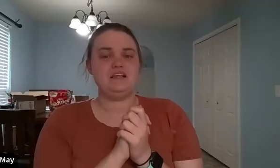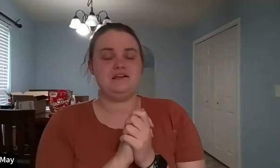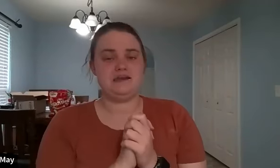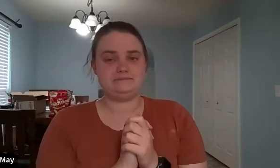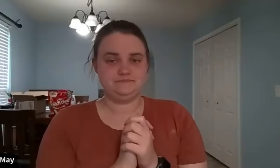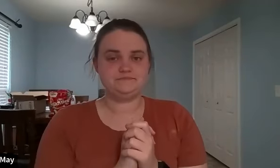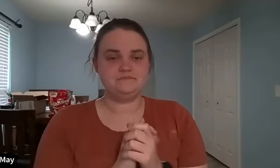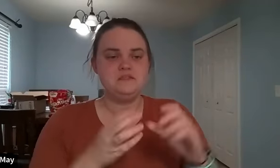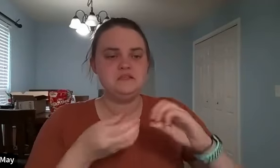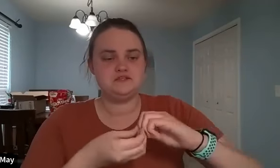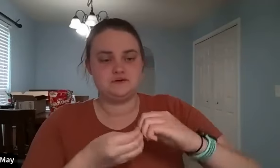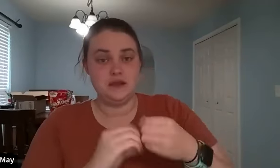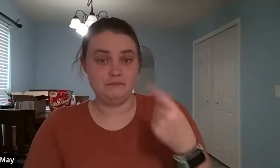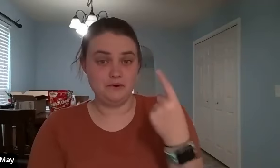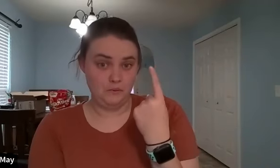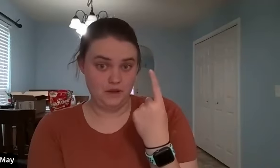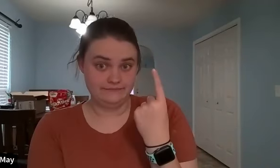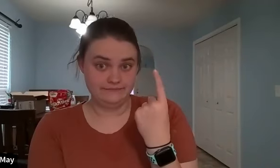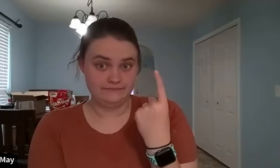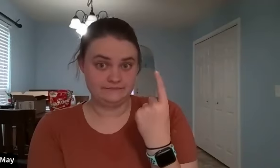okay. So number 1.